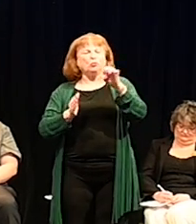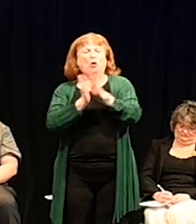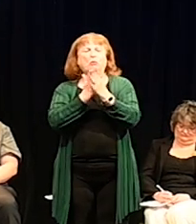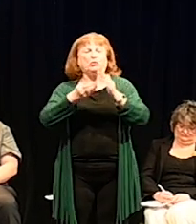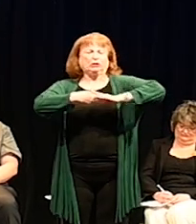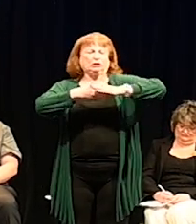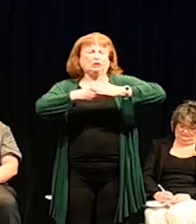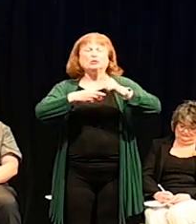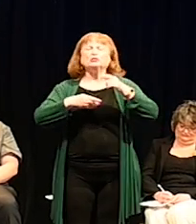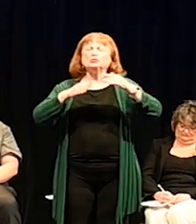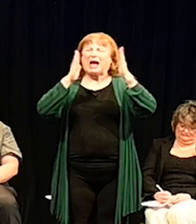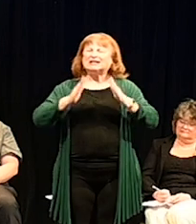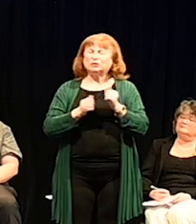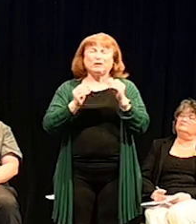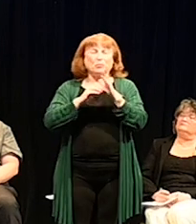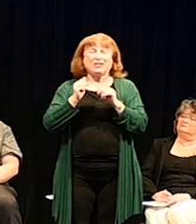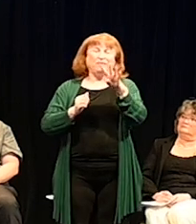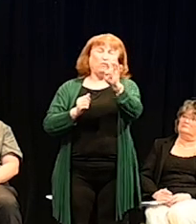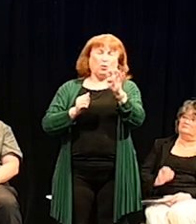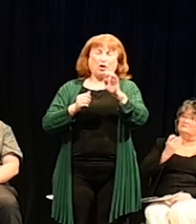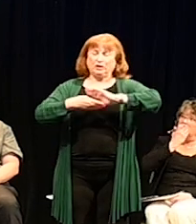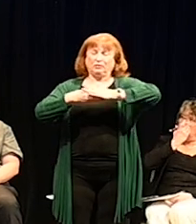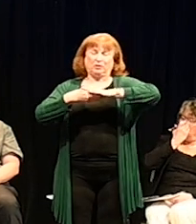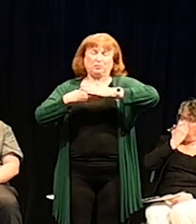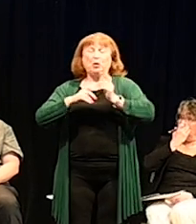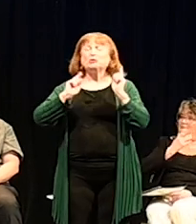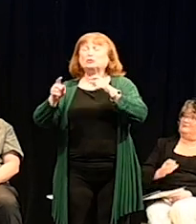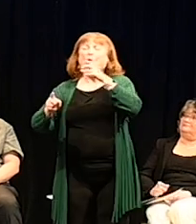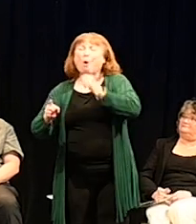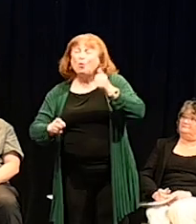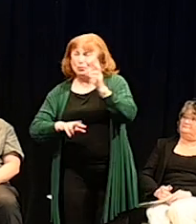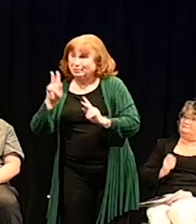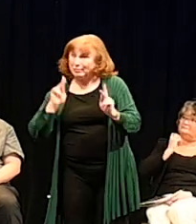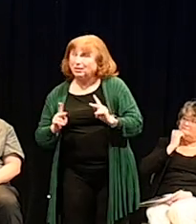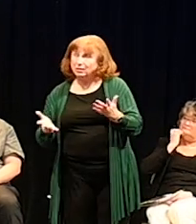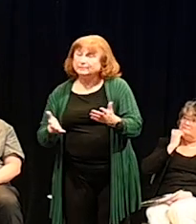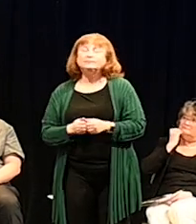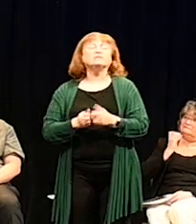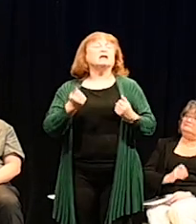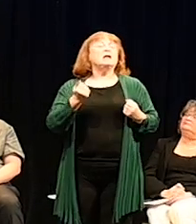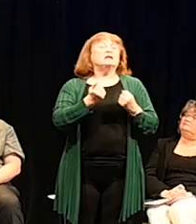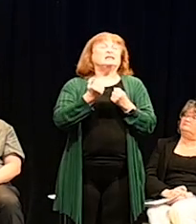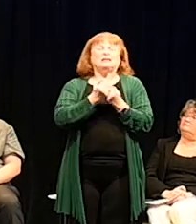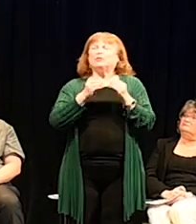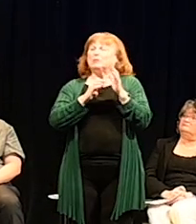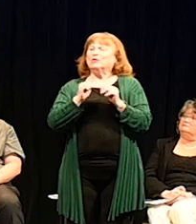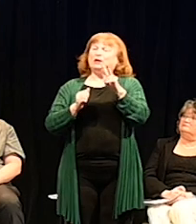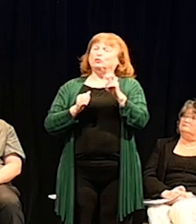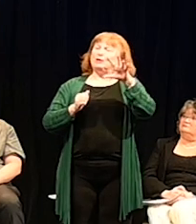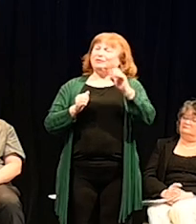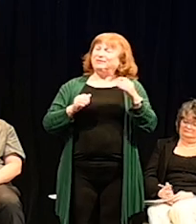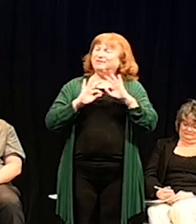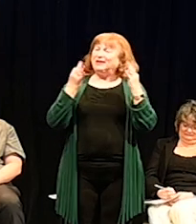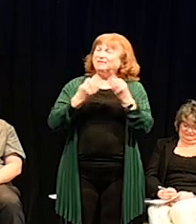eligible households, with more than 400 going to older adults. Supported more than